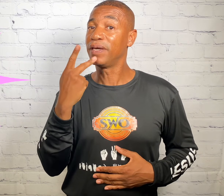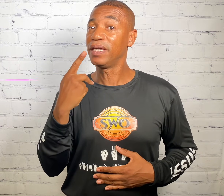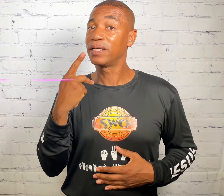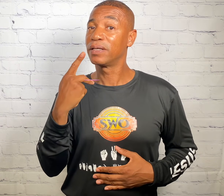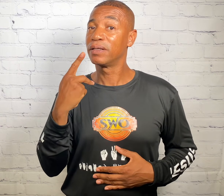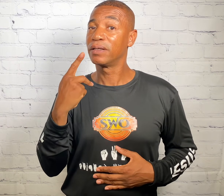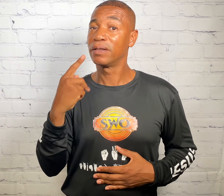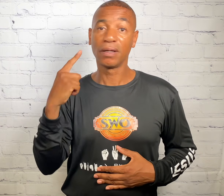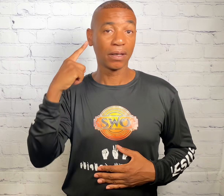pink,